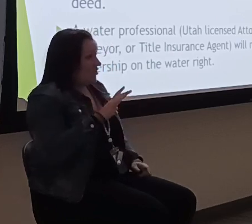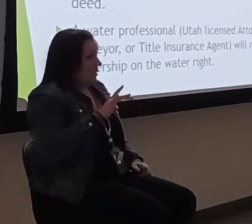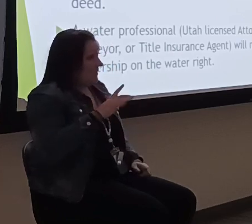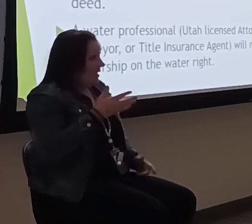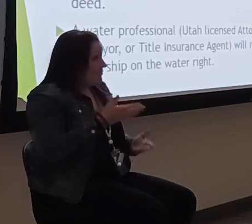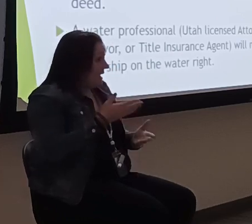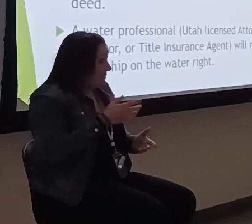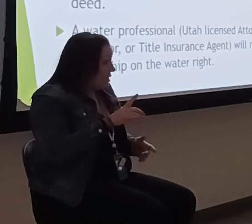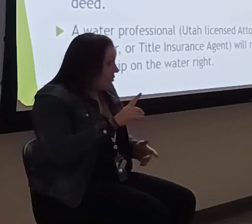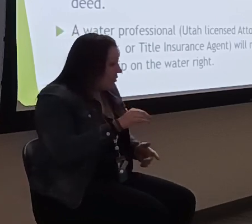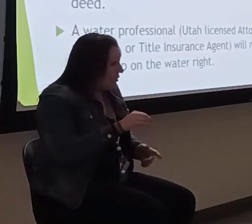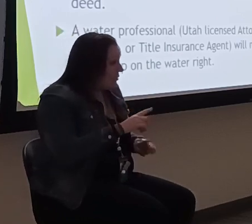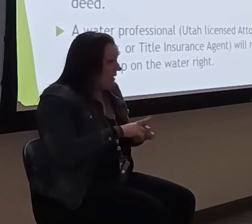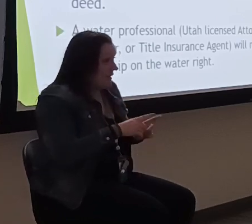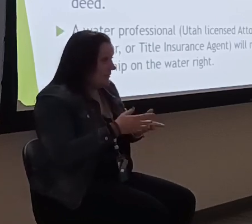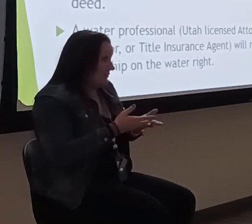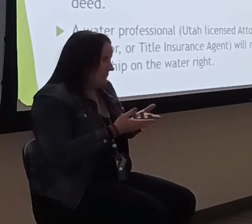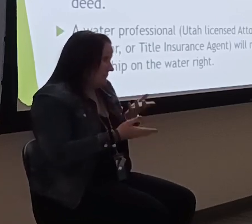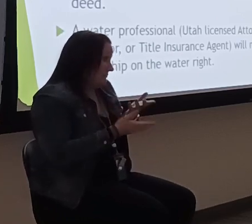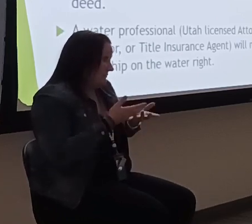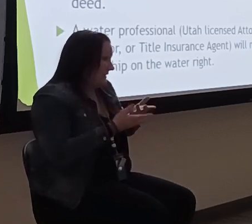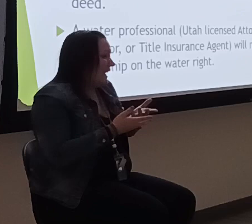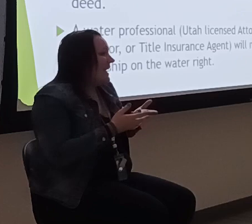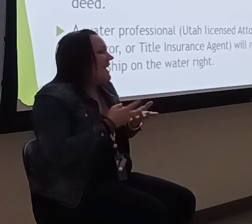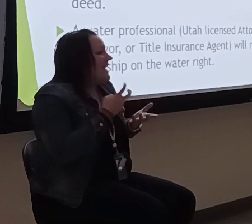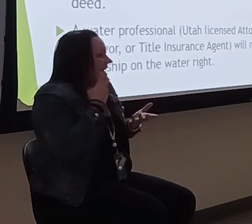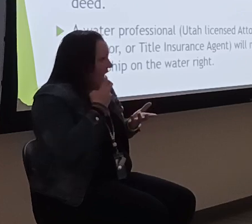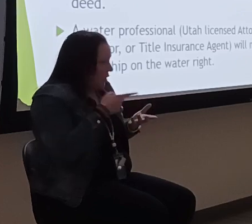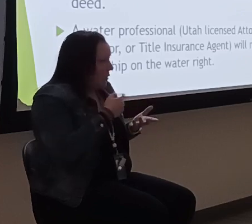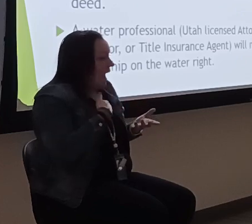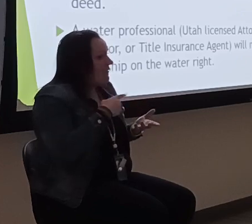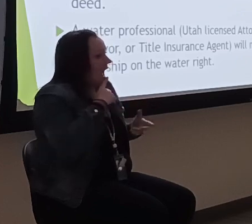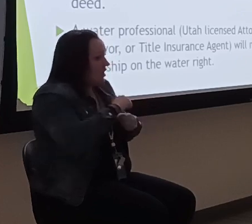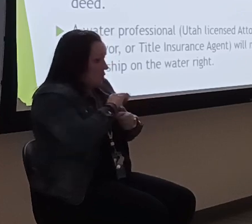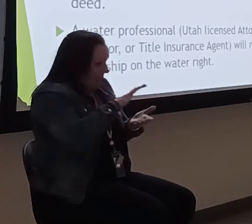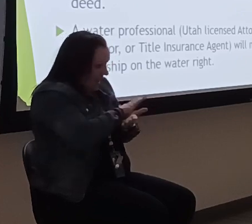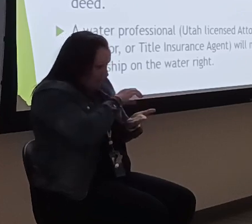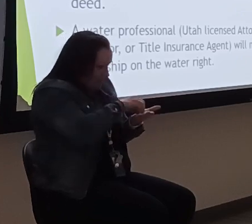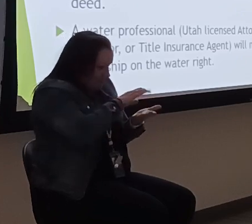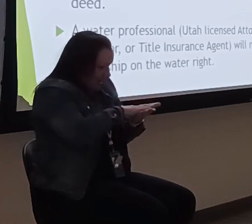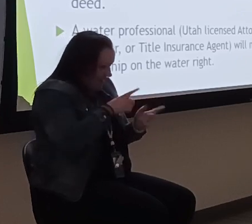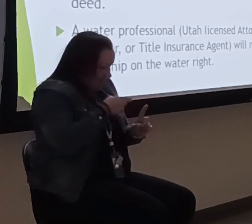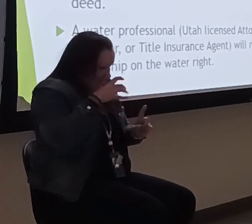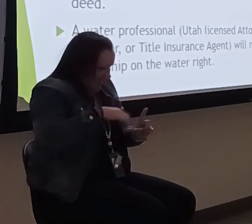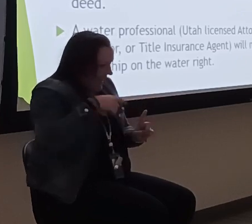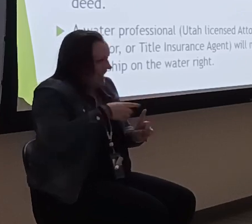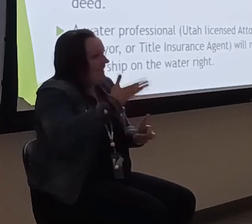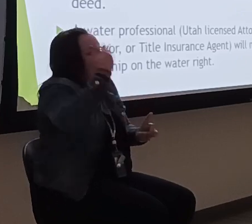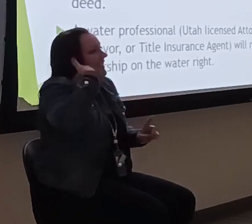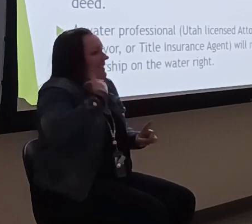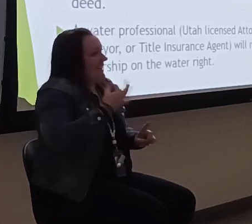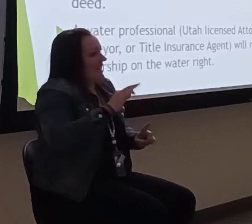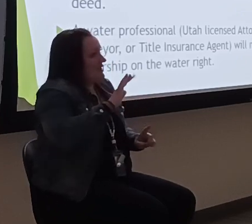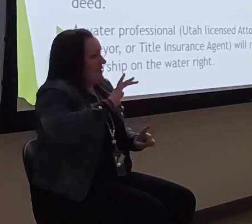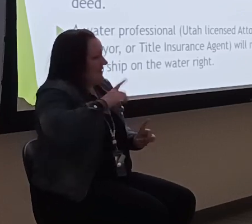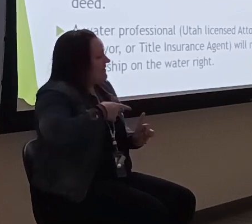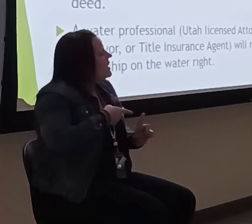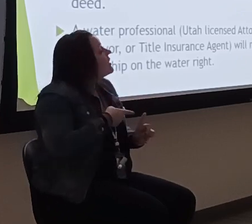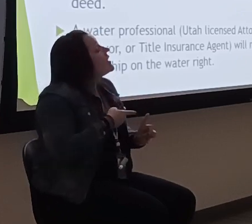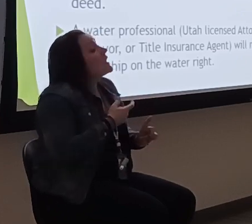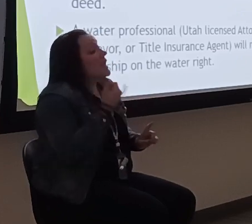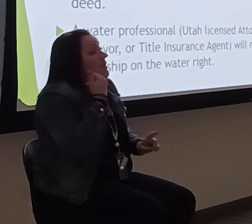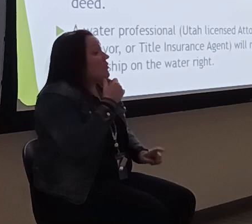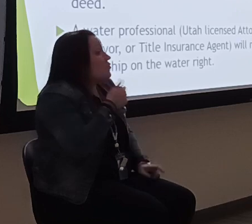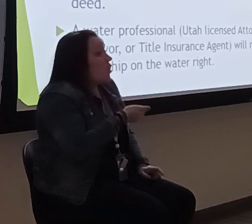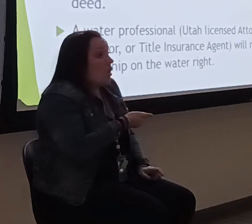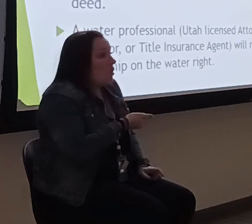Maybe you do, I don't know, but probably you don't. But if you don't, then you probably don't